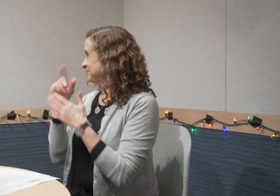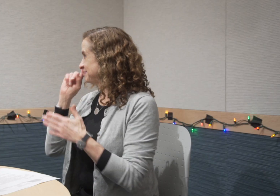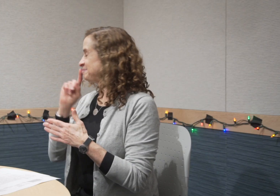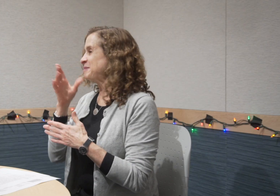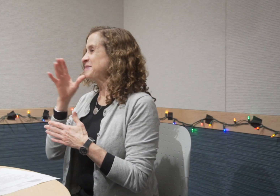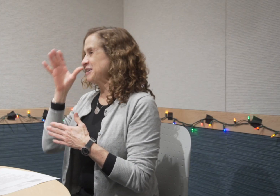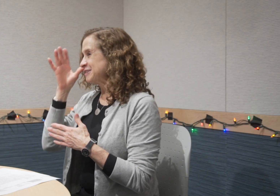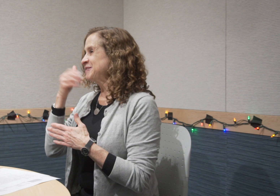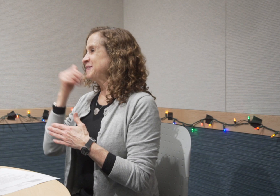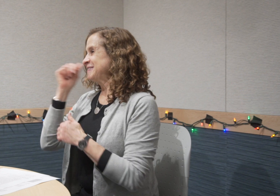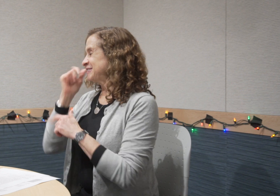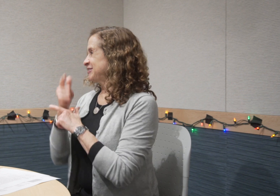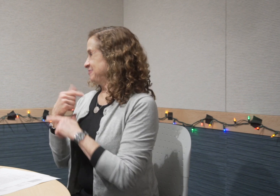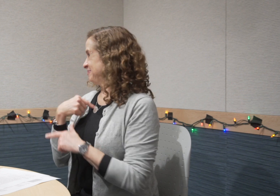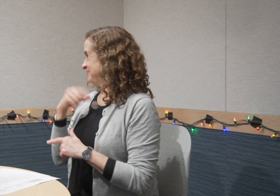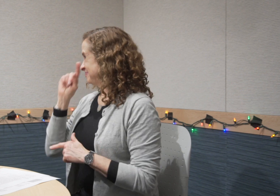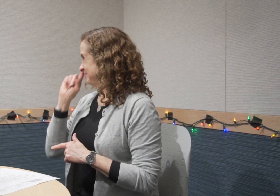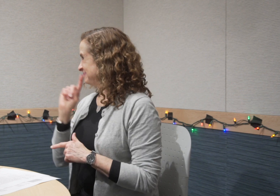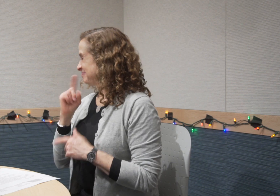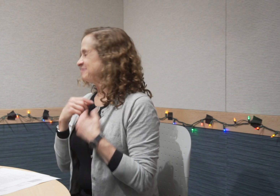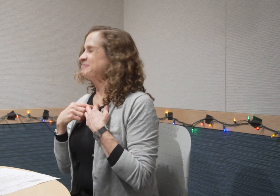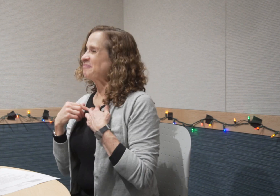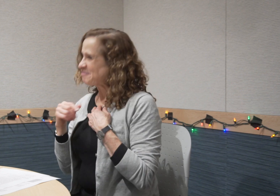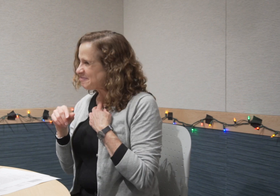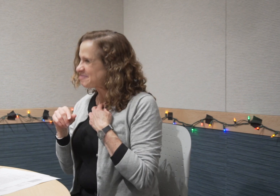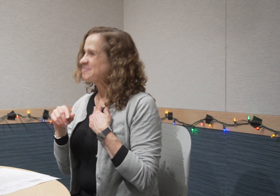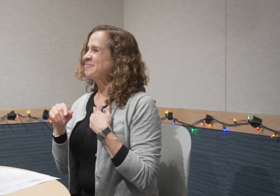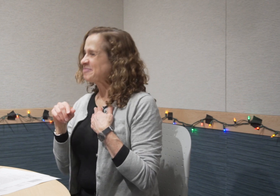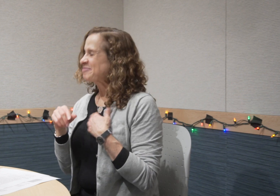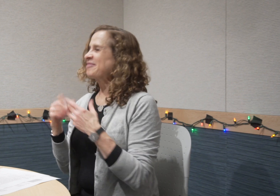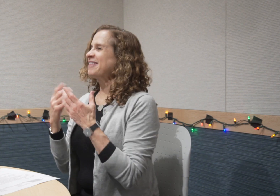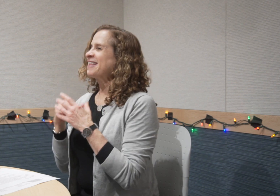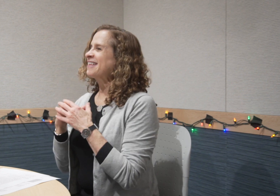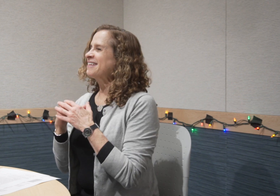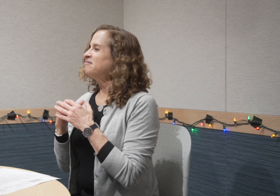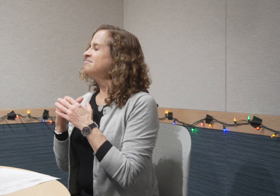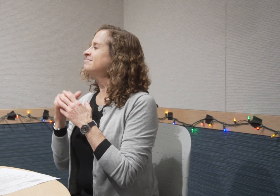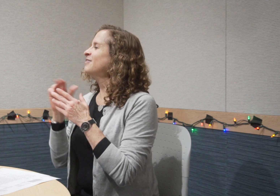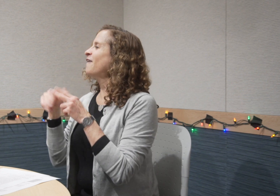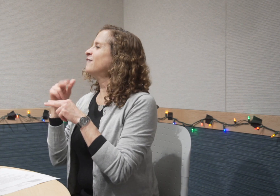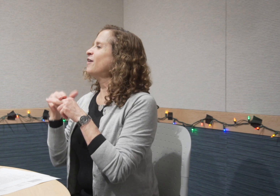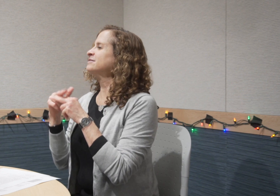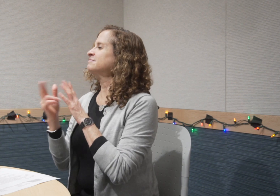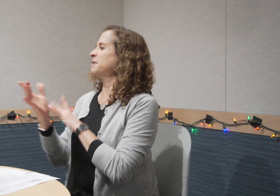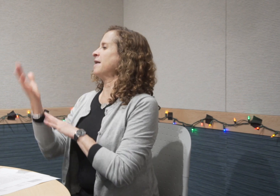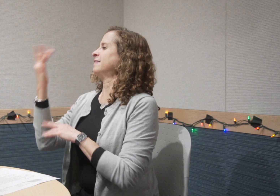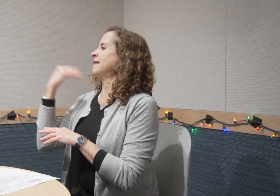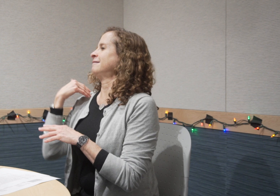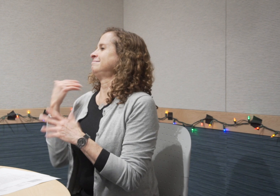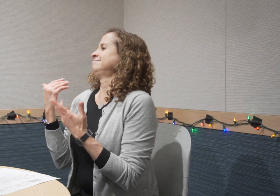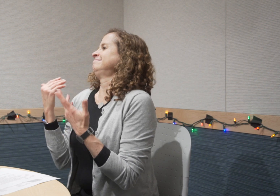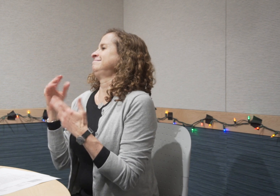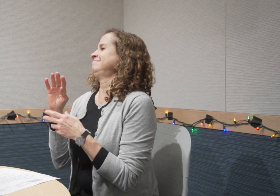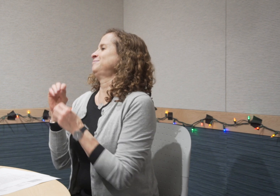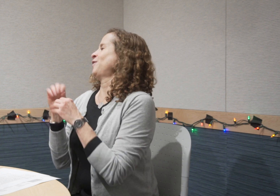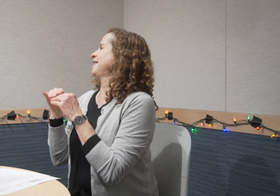So my family is all deaf. My parents are deaf. My sister is deaf. Of course,